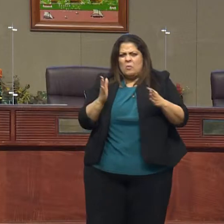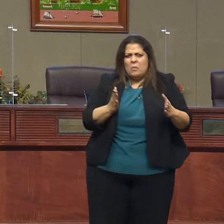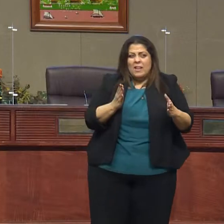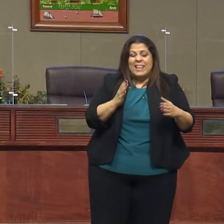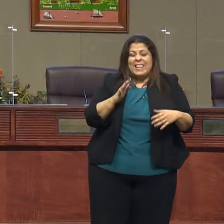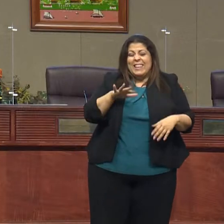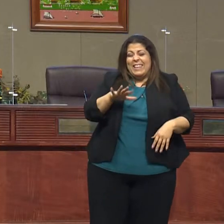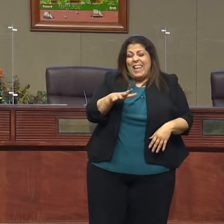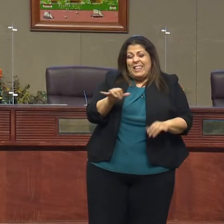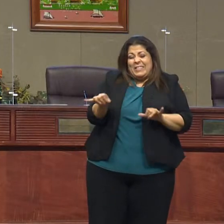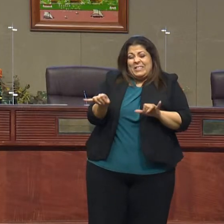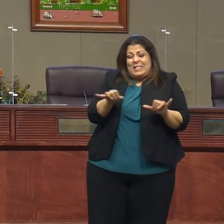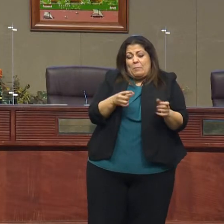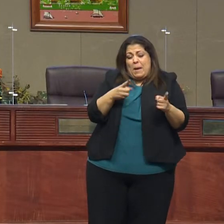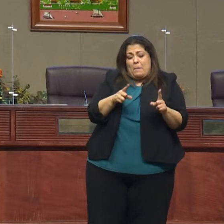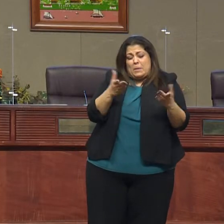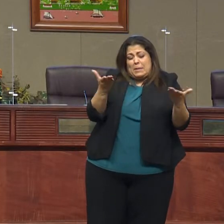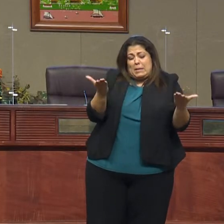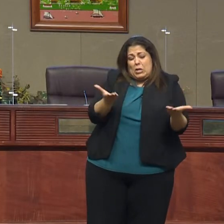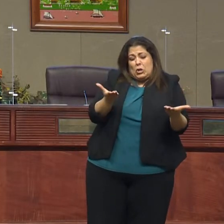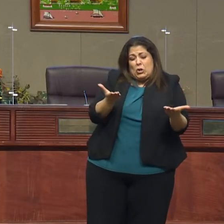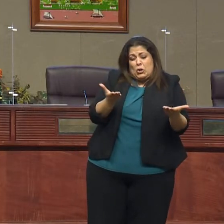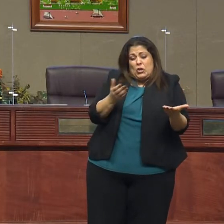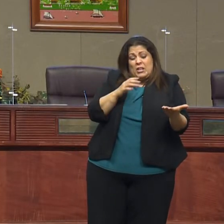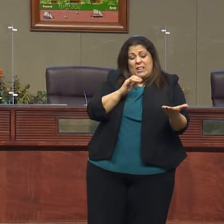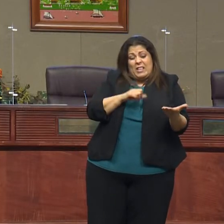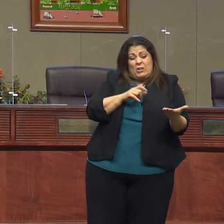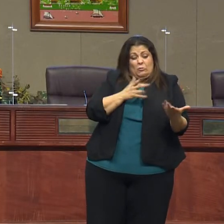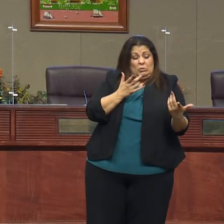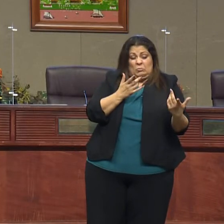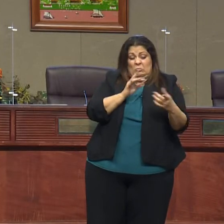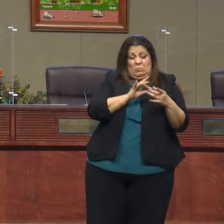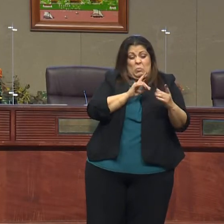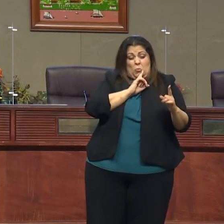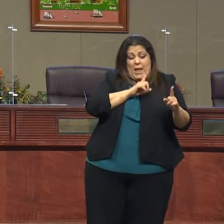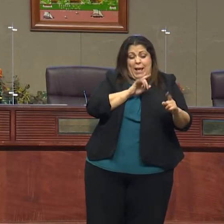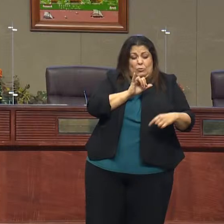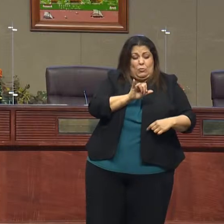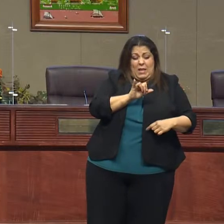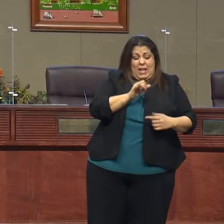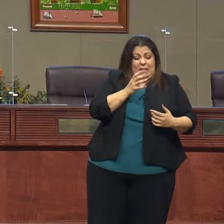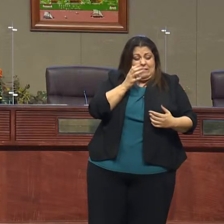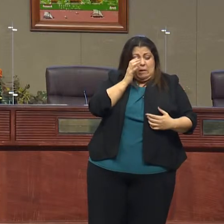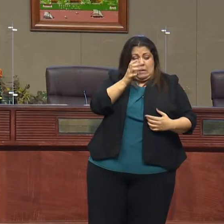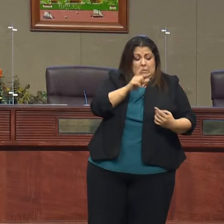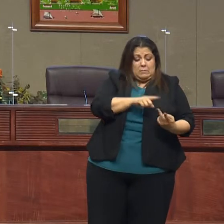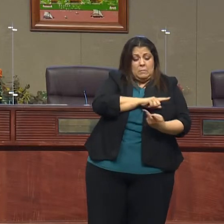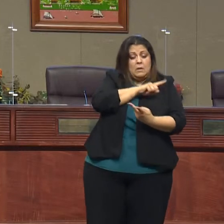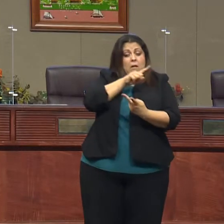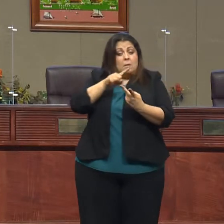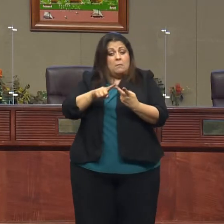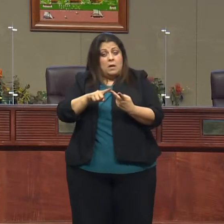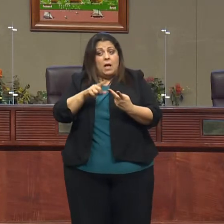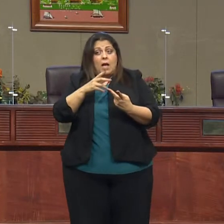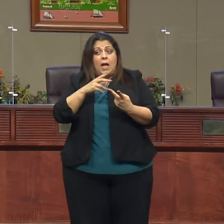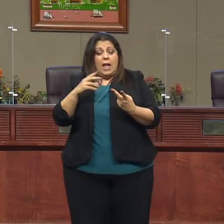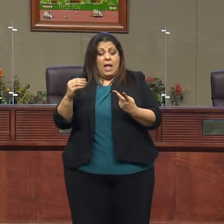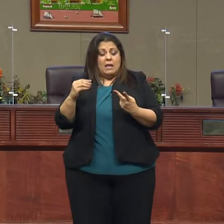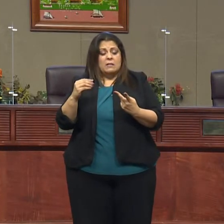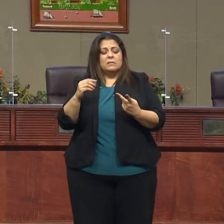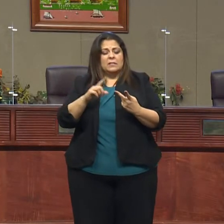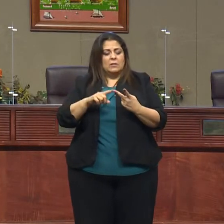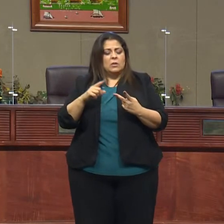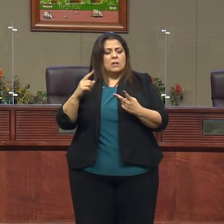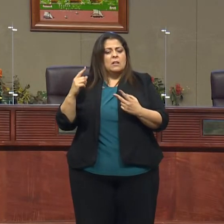here. So if you could react to that, and then also just really quickly in addition to that, is for the longest time